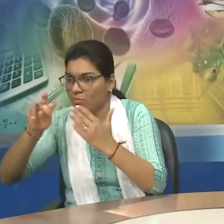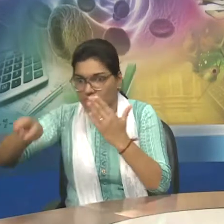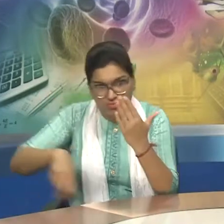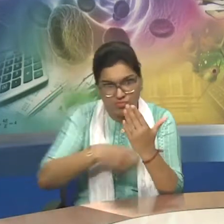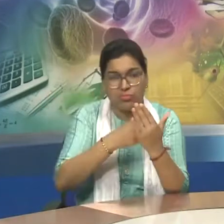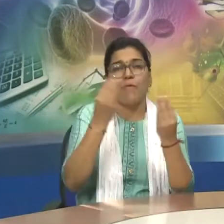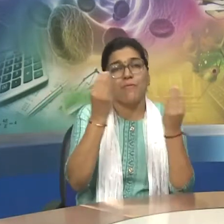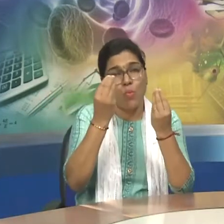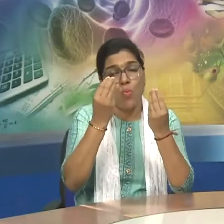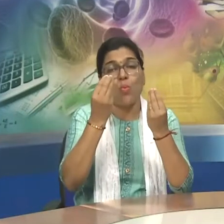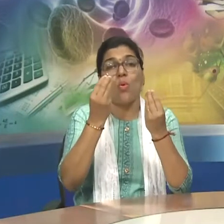at school.